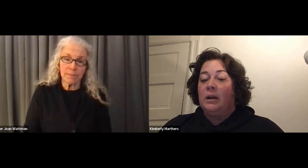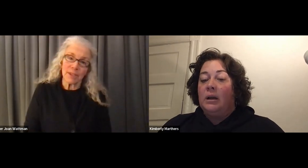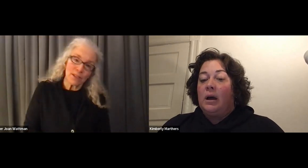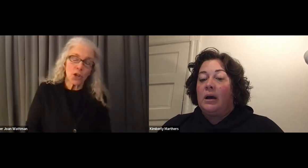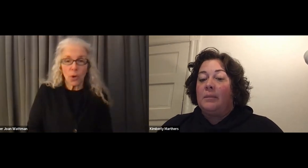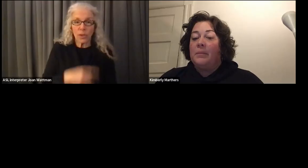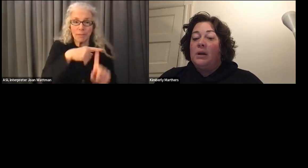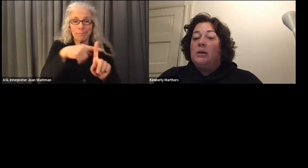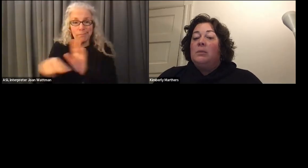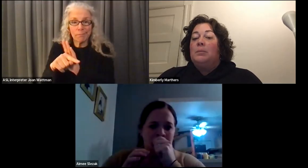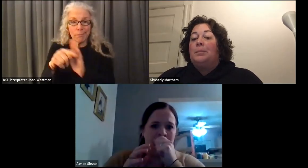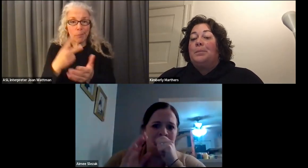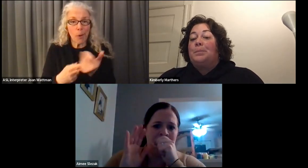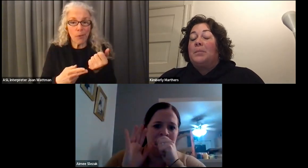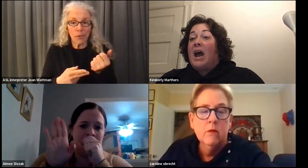but